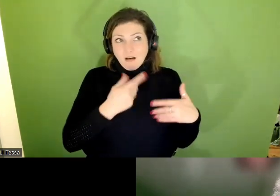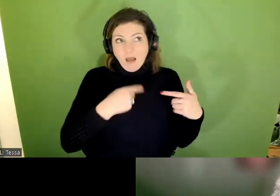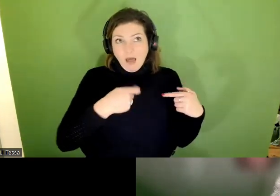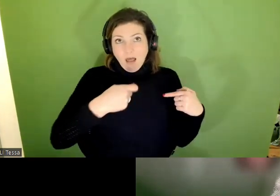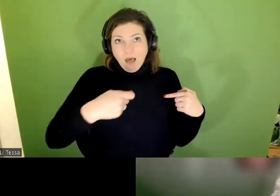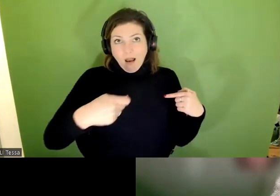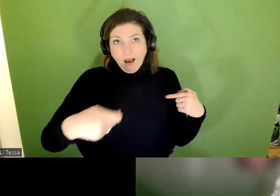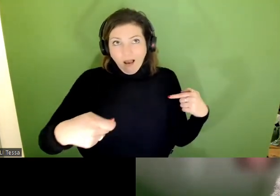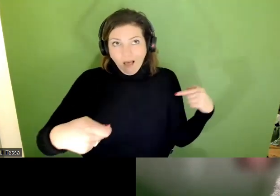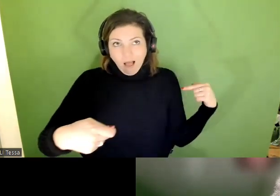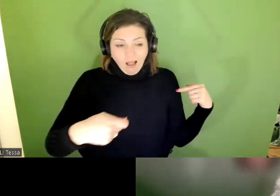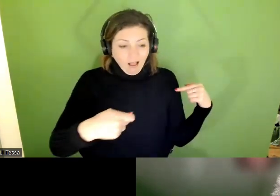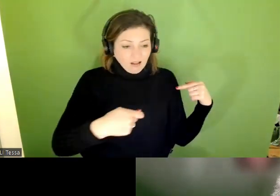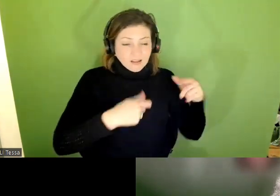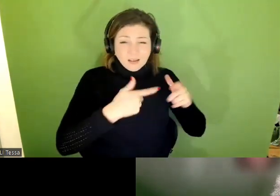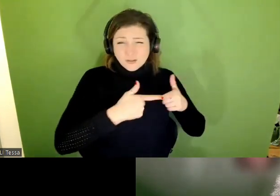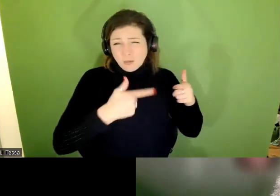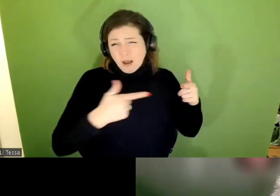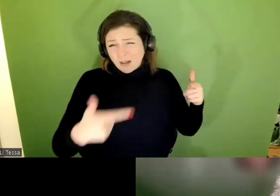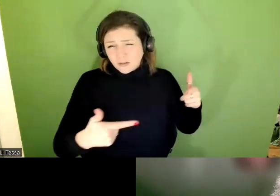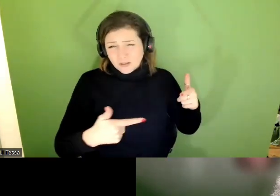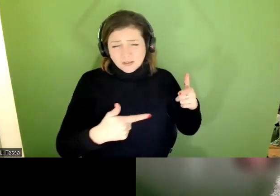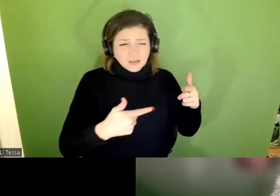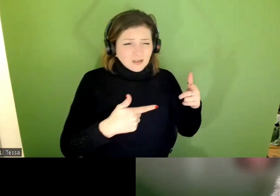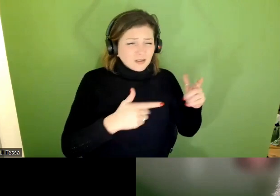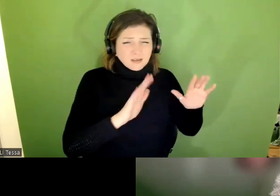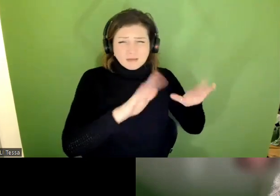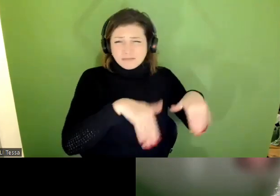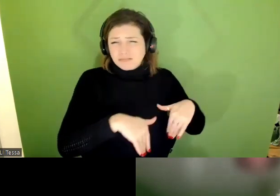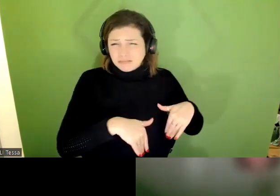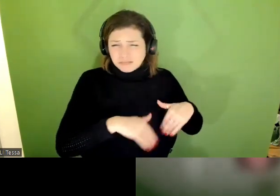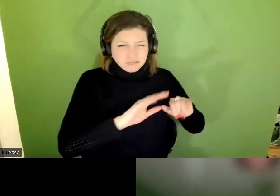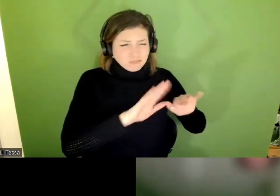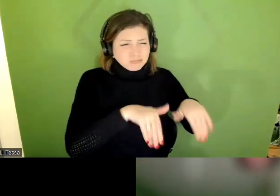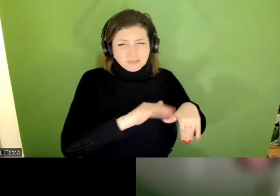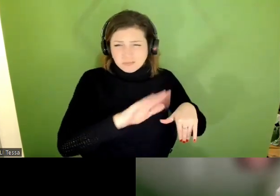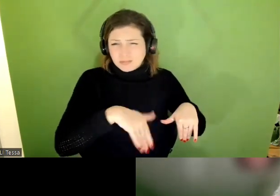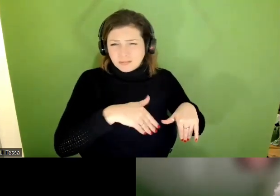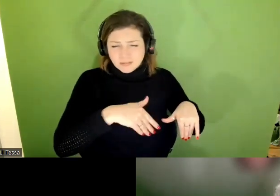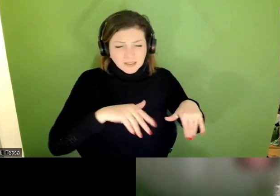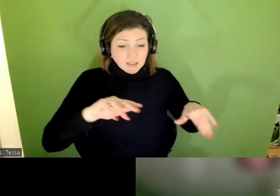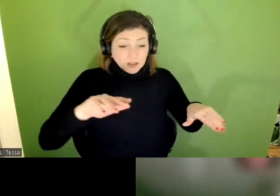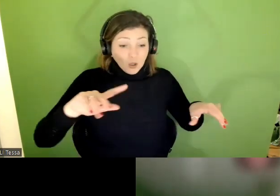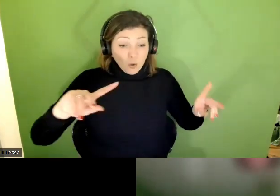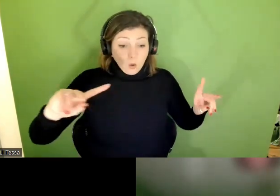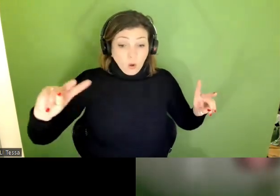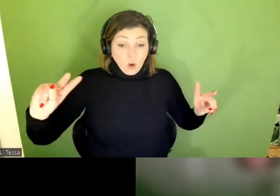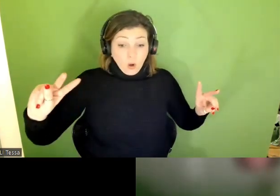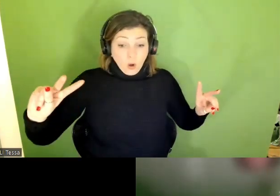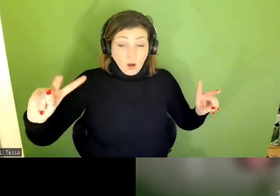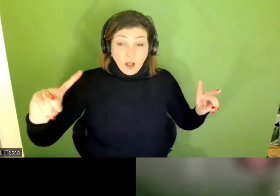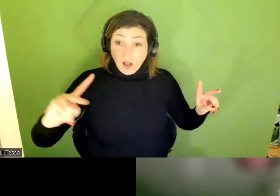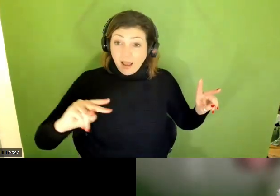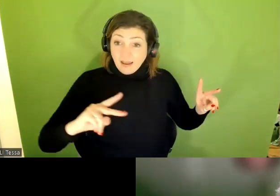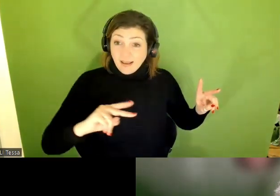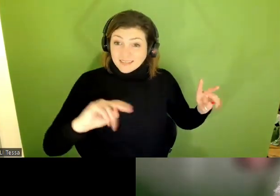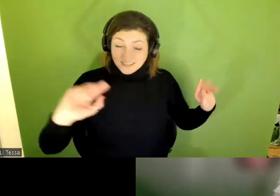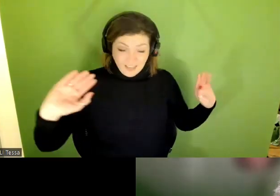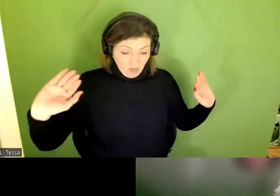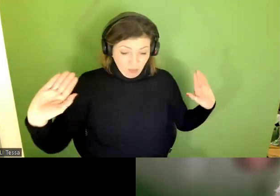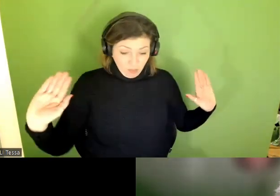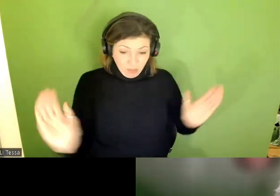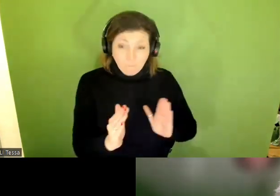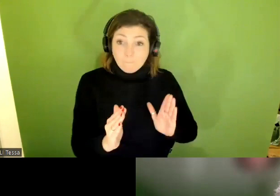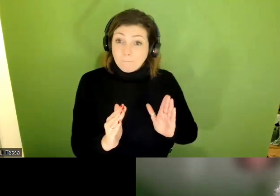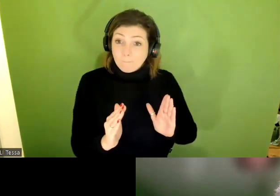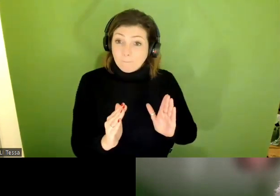lines, you know, there's loads of sort of nonsense and then you kind of cut that, and then suddenly it just crisps it up. So